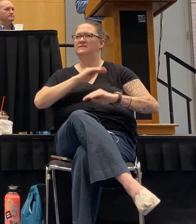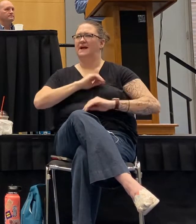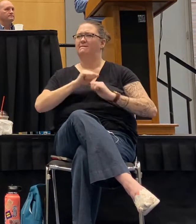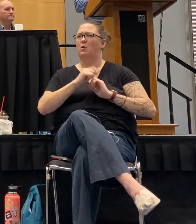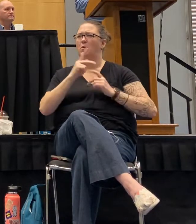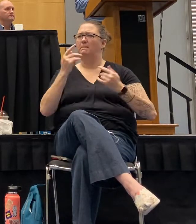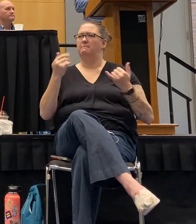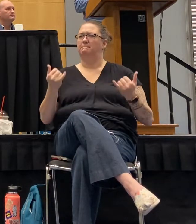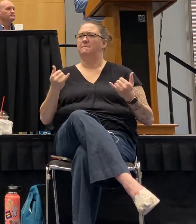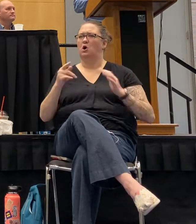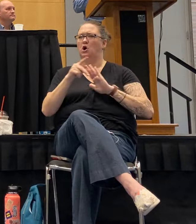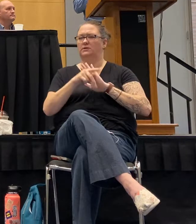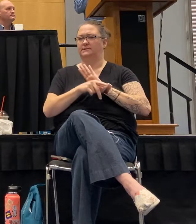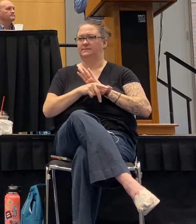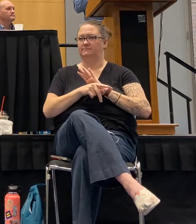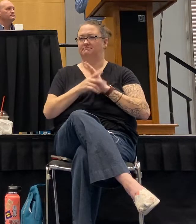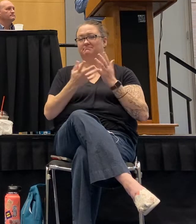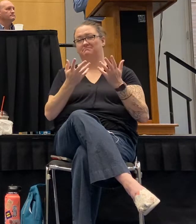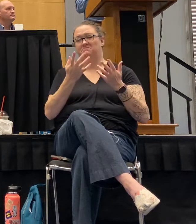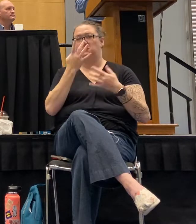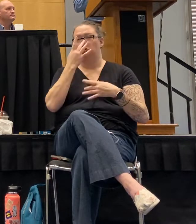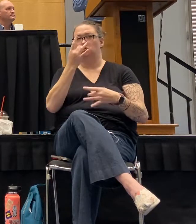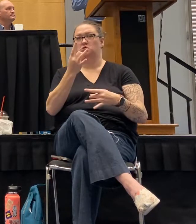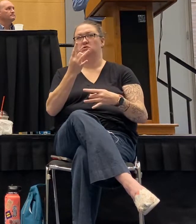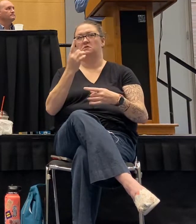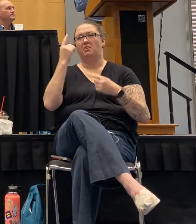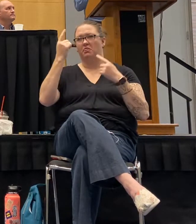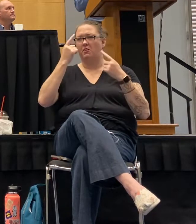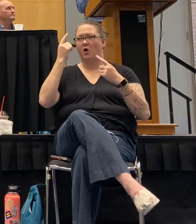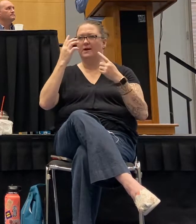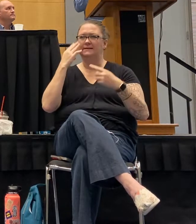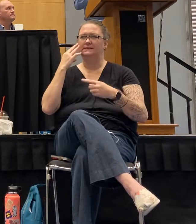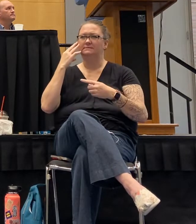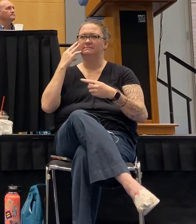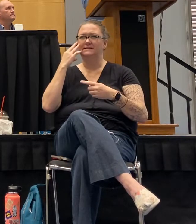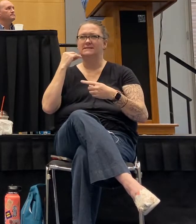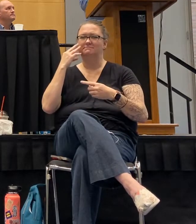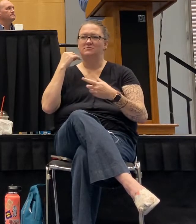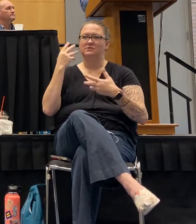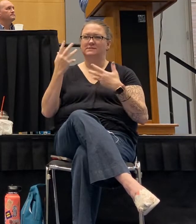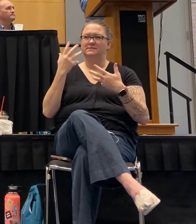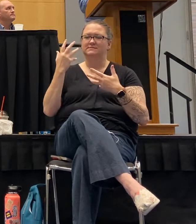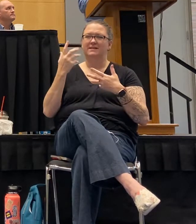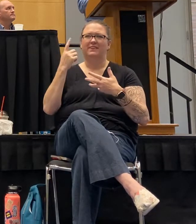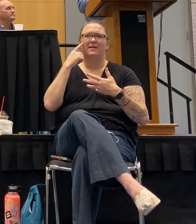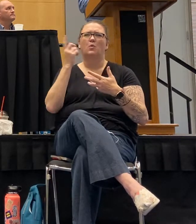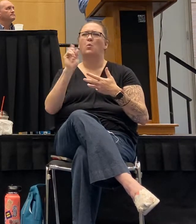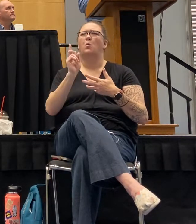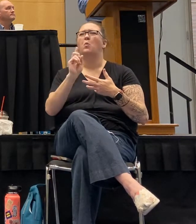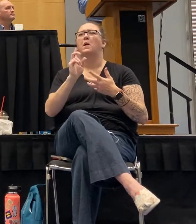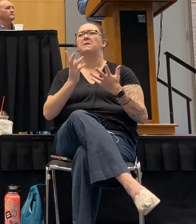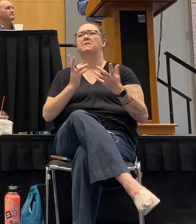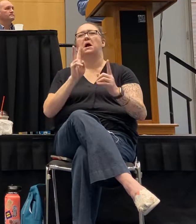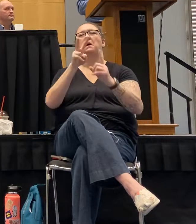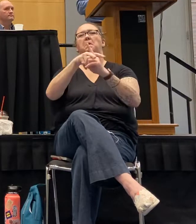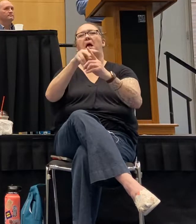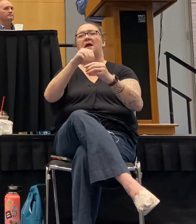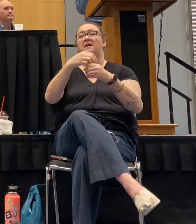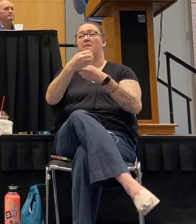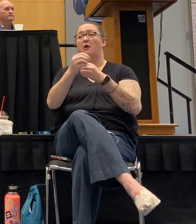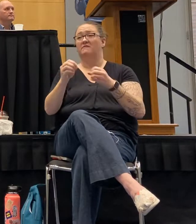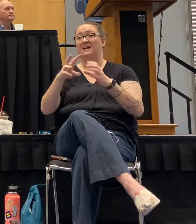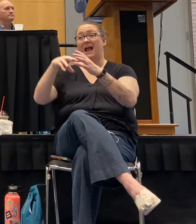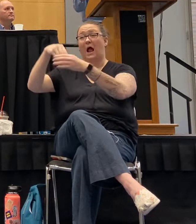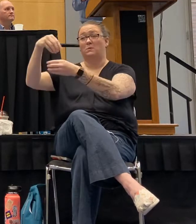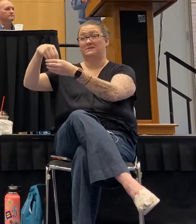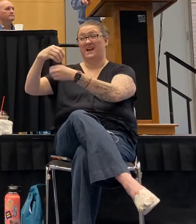policy? And it's kind of an interesting thought experiment to think where this might apply within the office outside